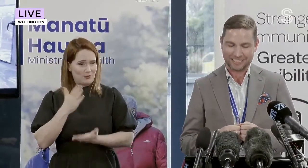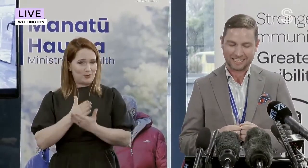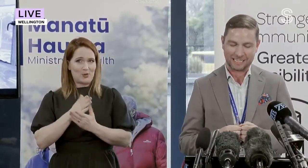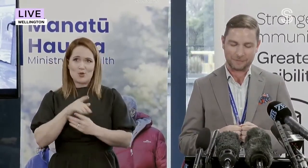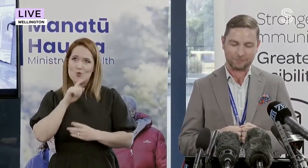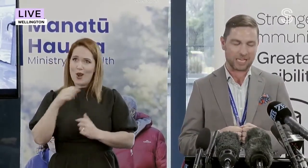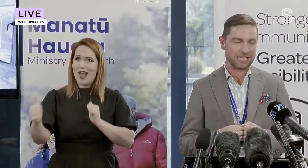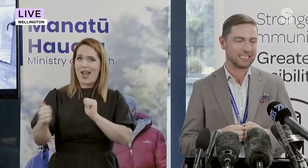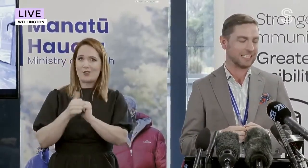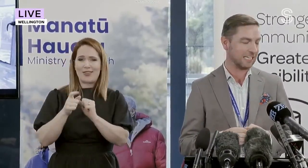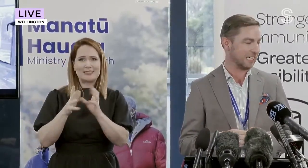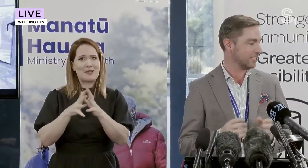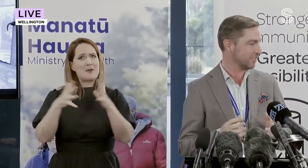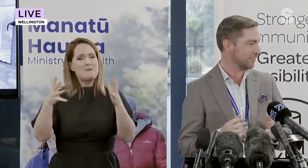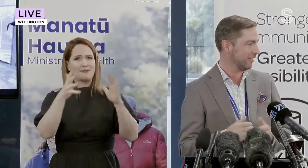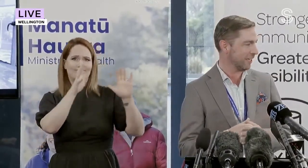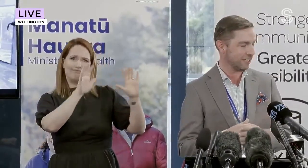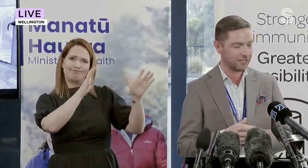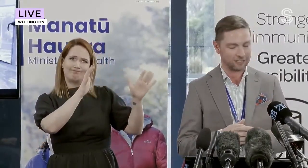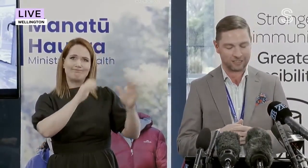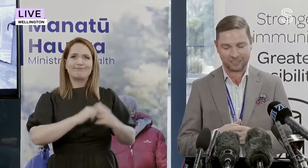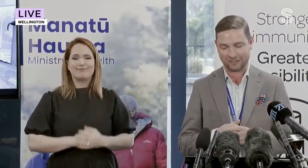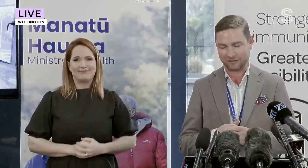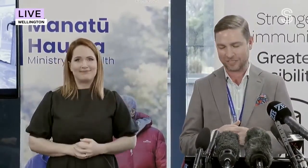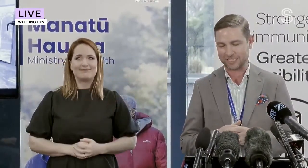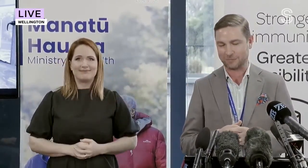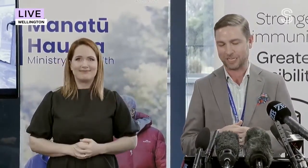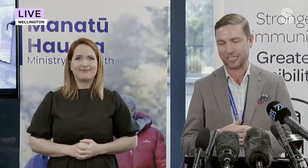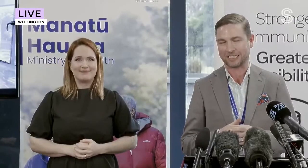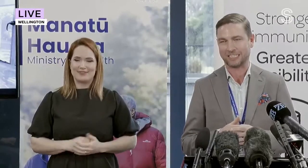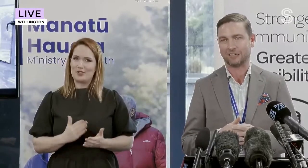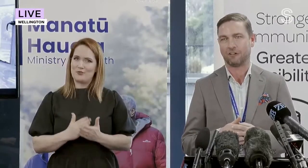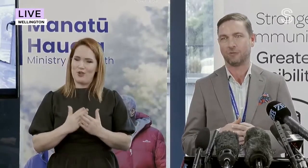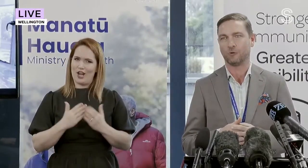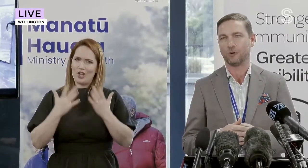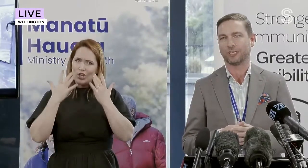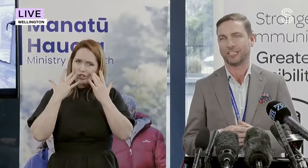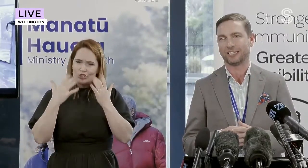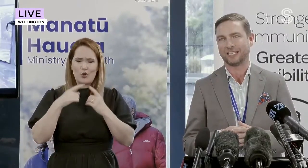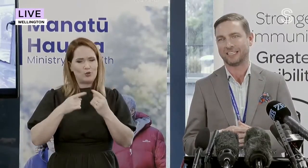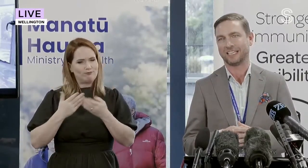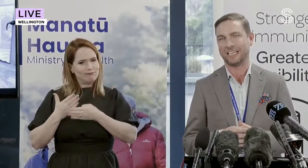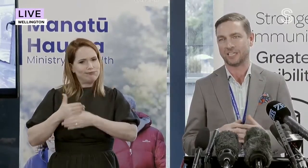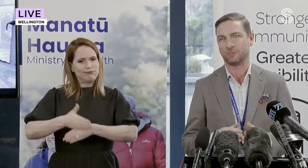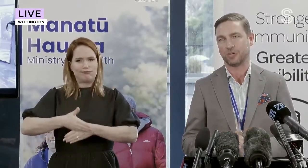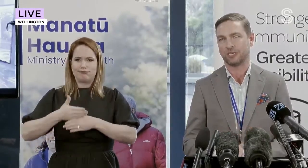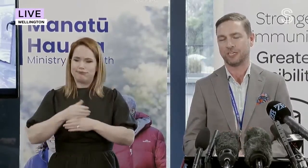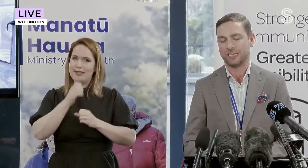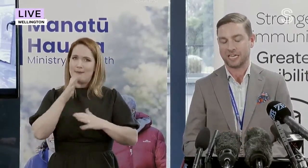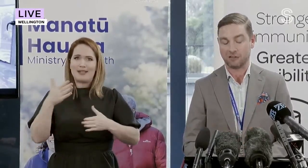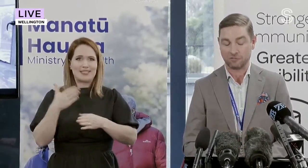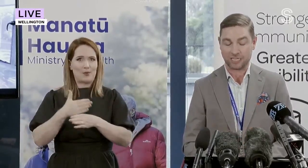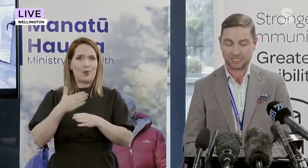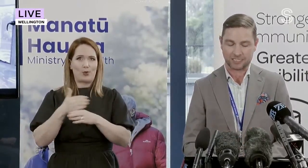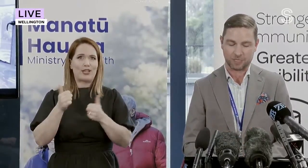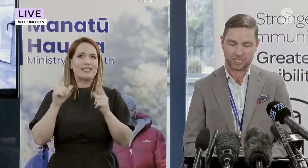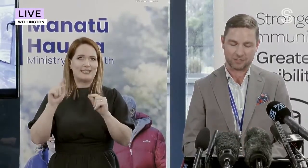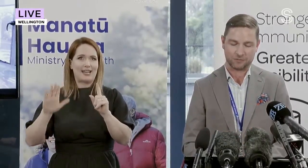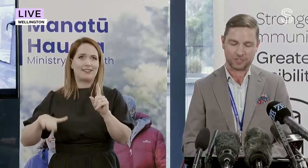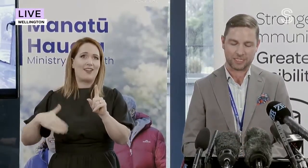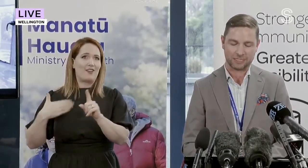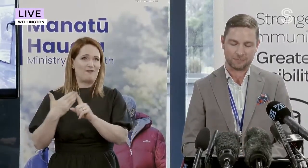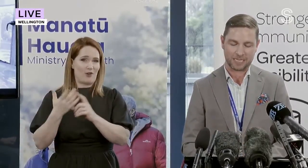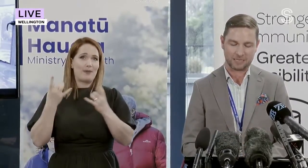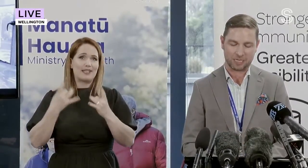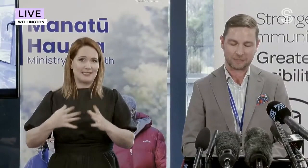effort, and just a testament, I guess, to the incredible work that he has put in right since the beginning